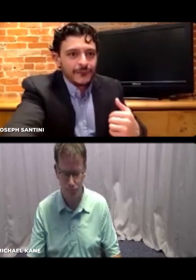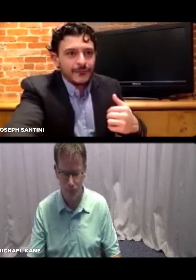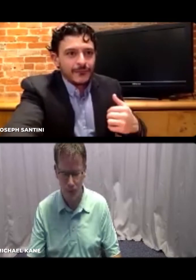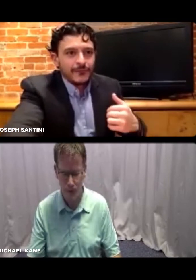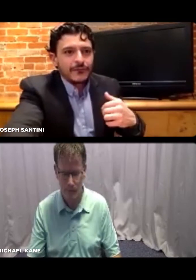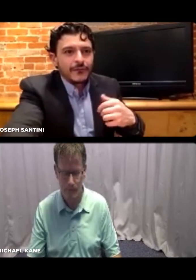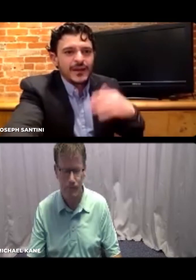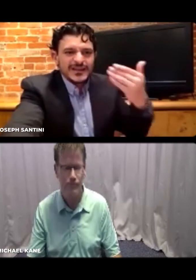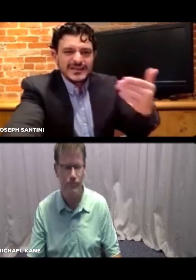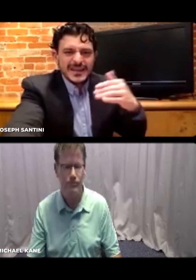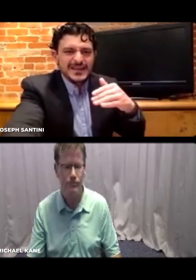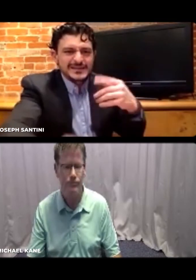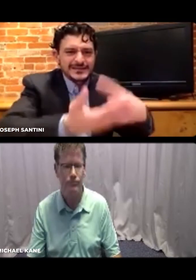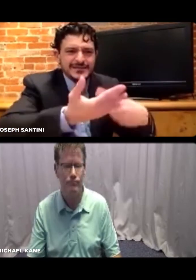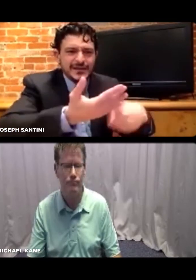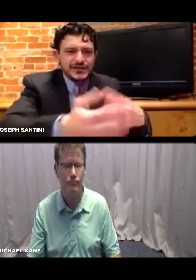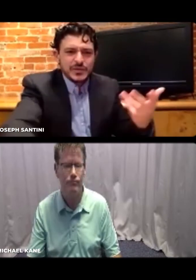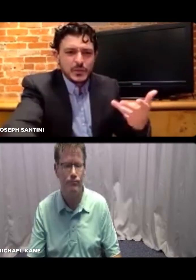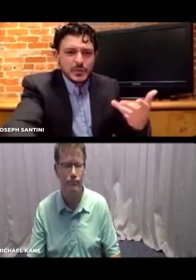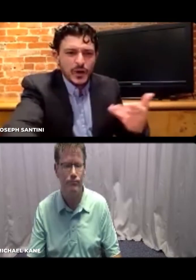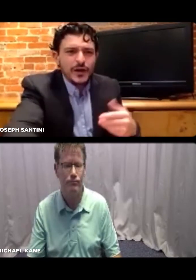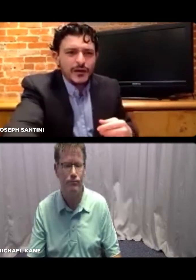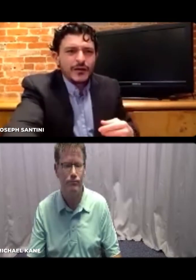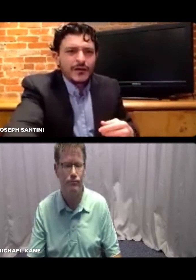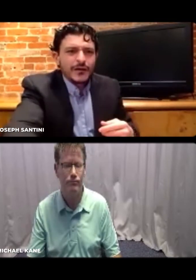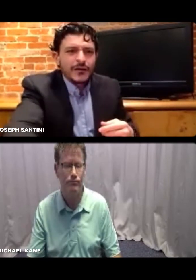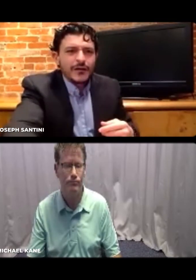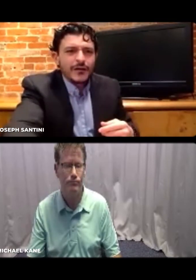And so we'll move on to our next discussion point,